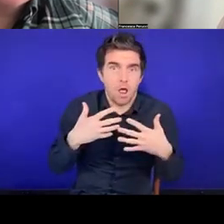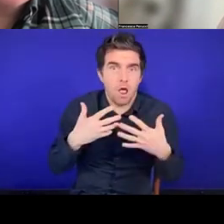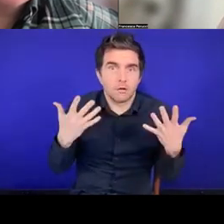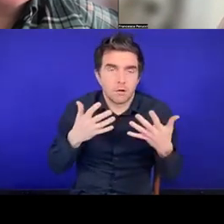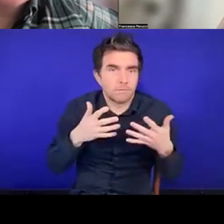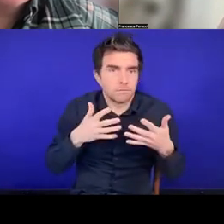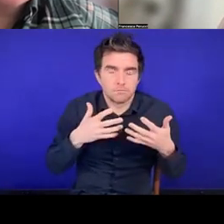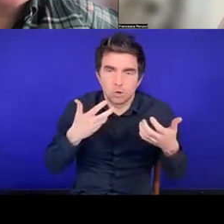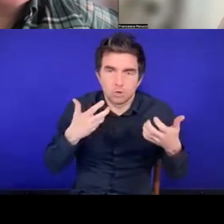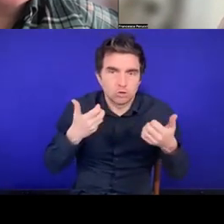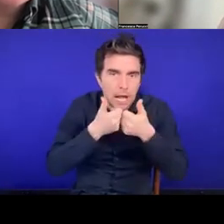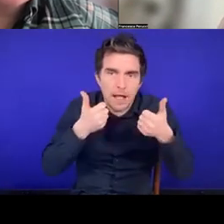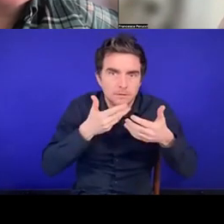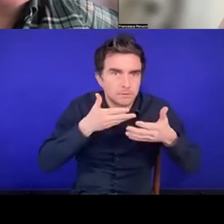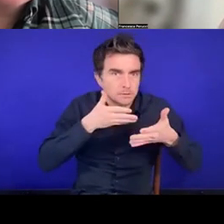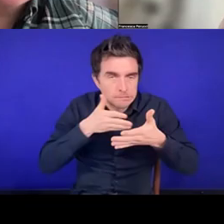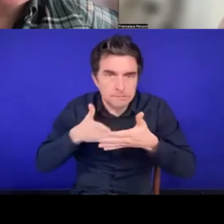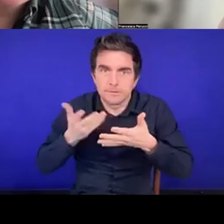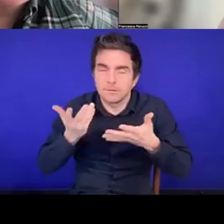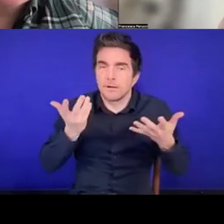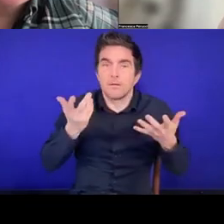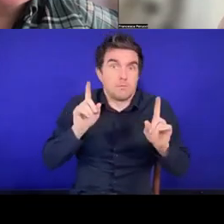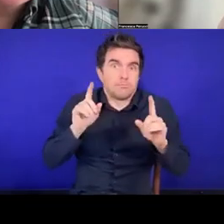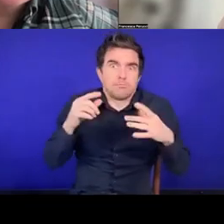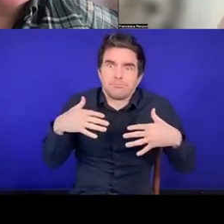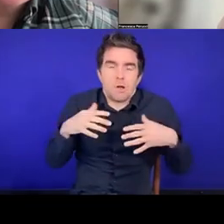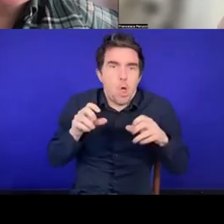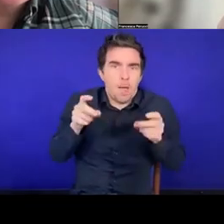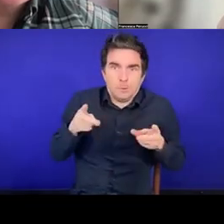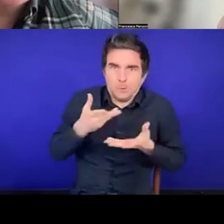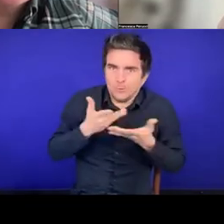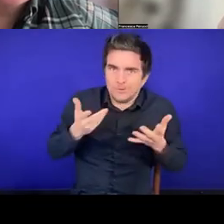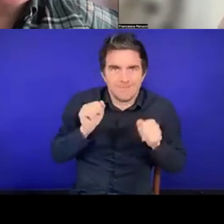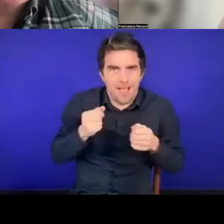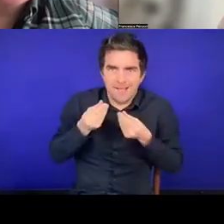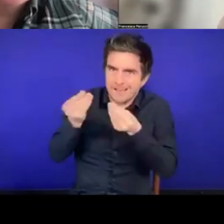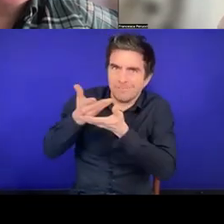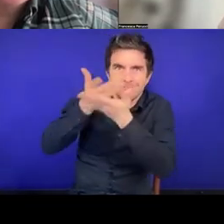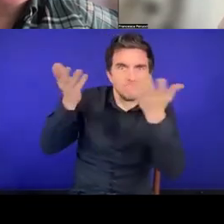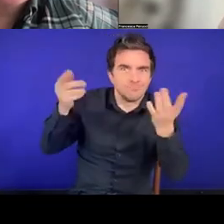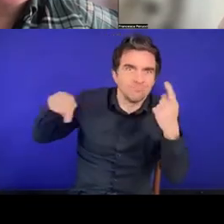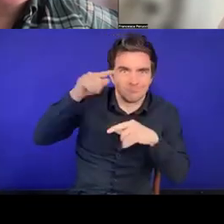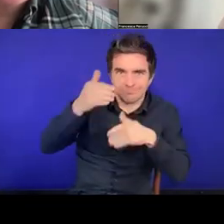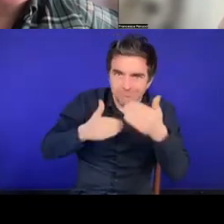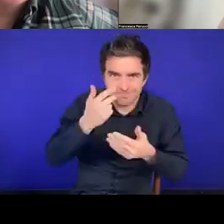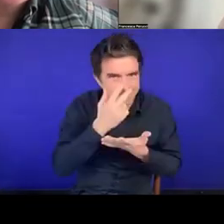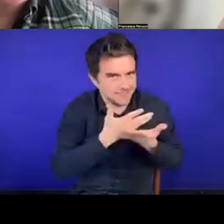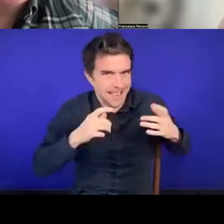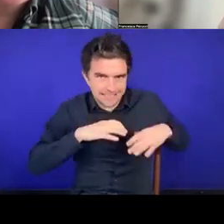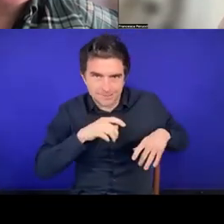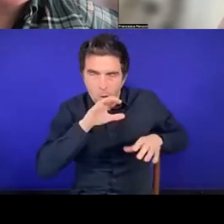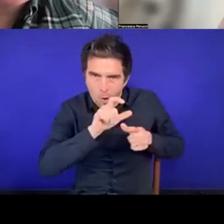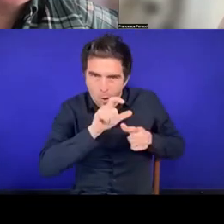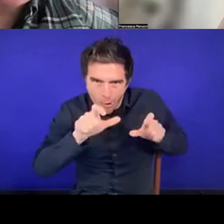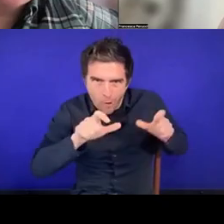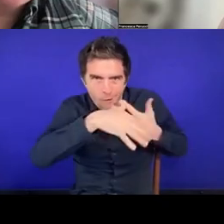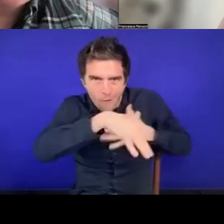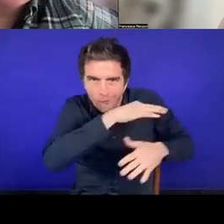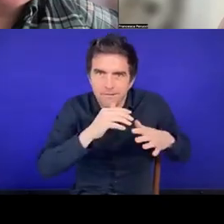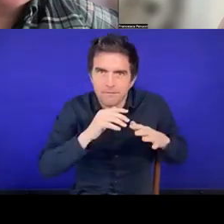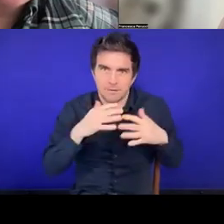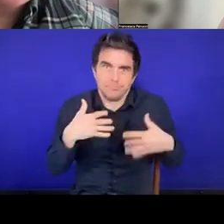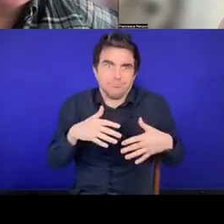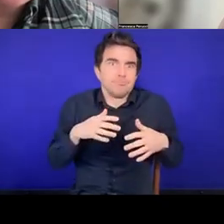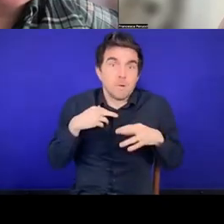huge challenges. So I'm really hoping we can continue to work together. We rely on all of you. This community is a